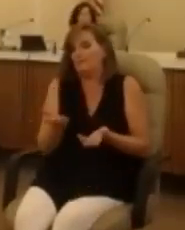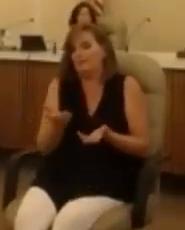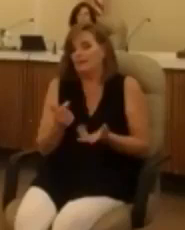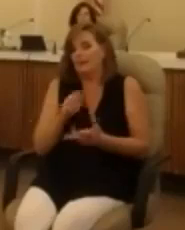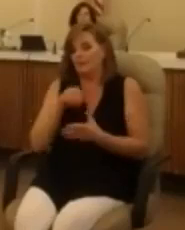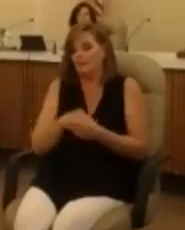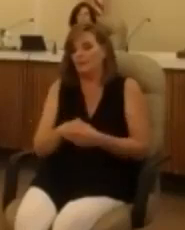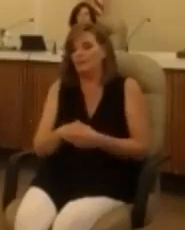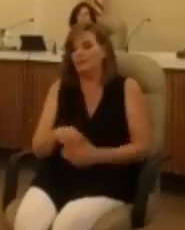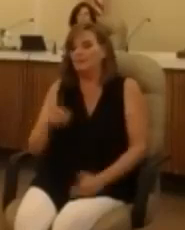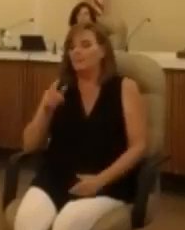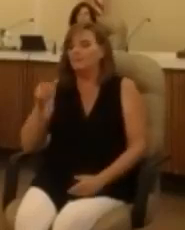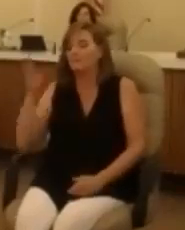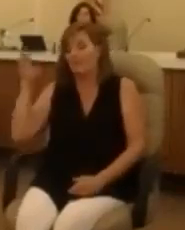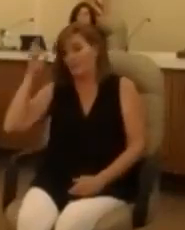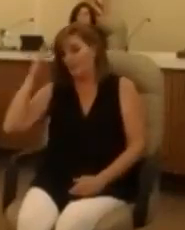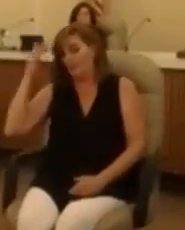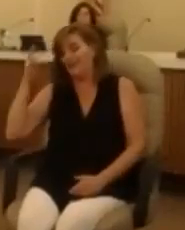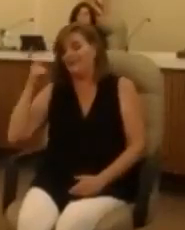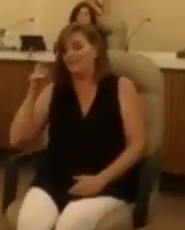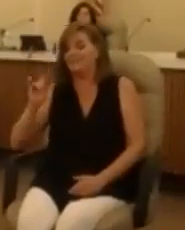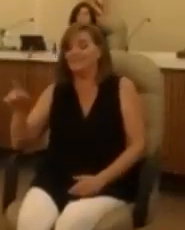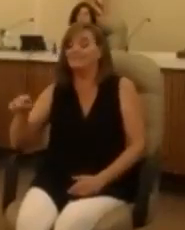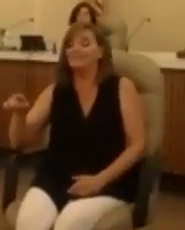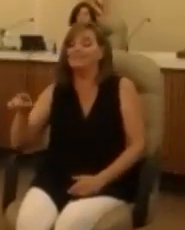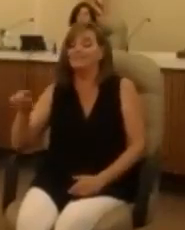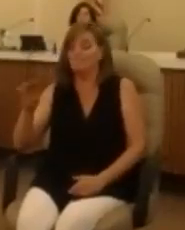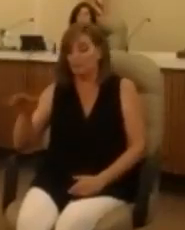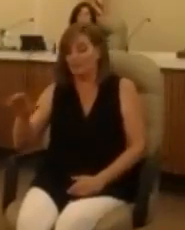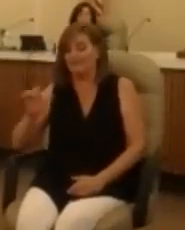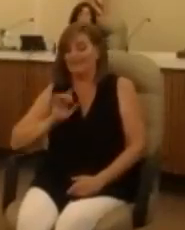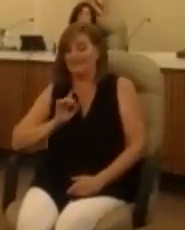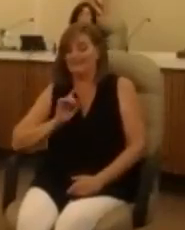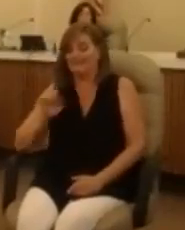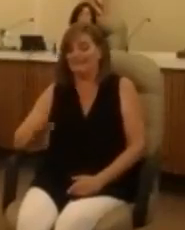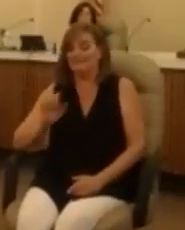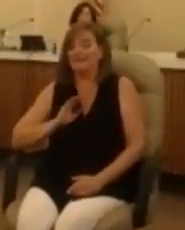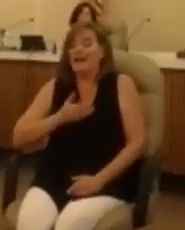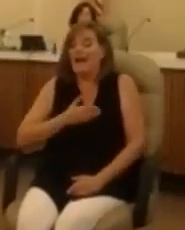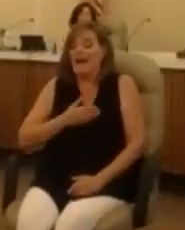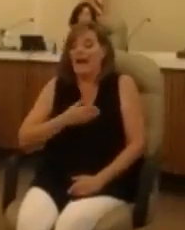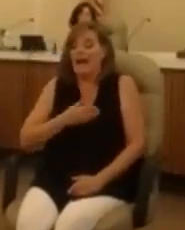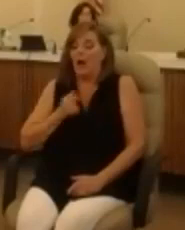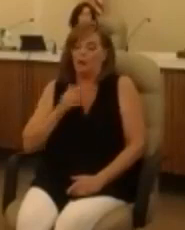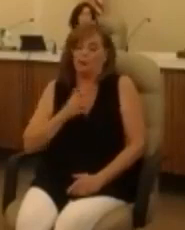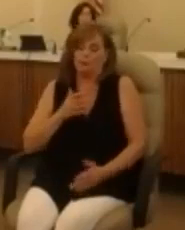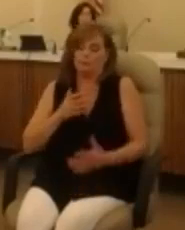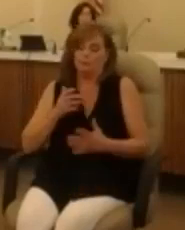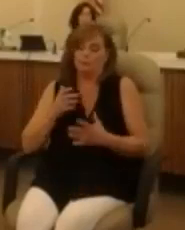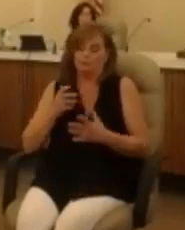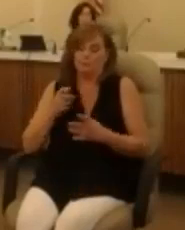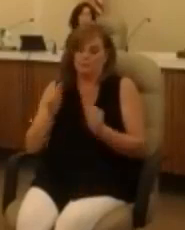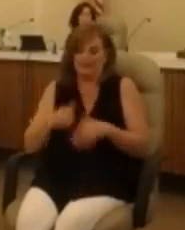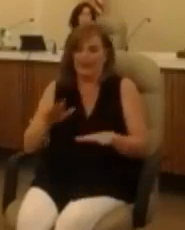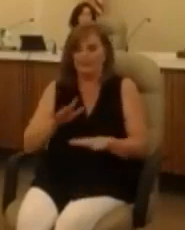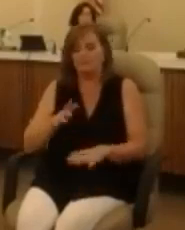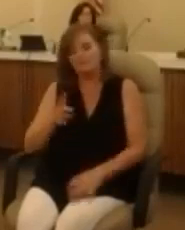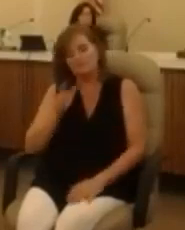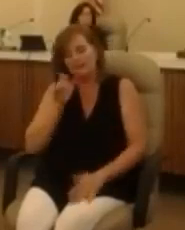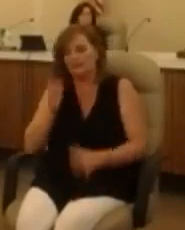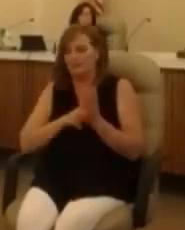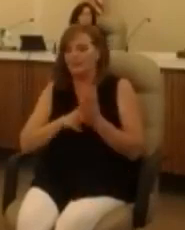our land to do it. That doesn't mean they couldn't at some point try to take it via eminent domain.